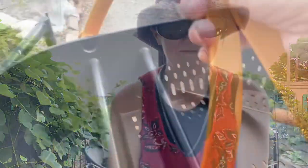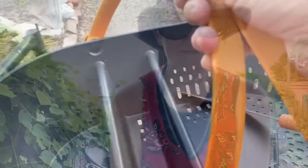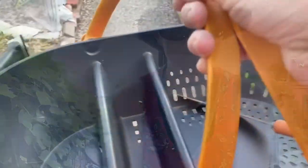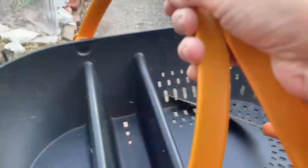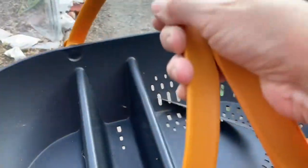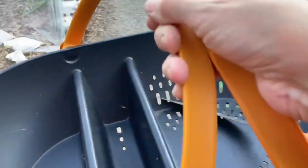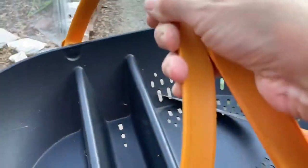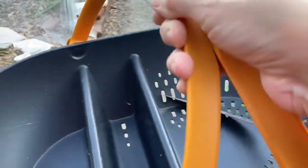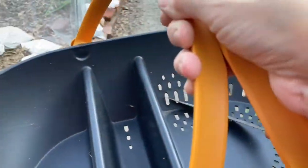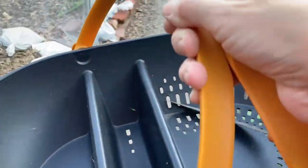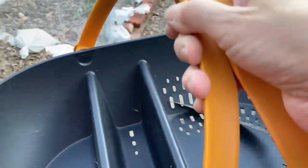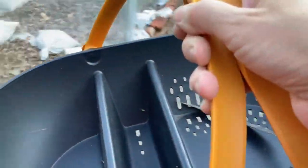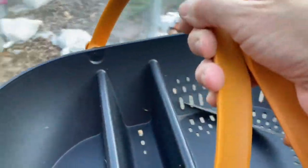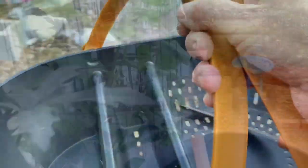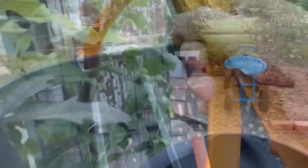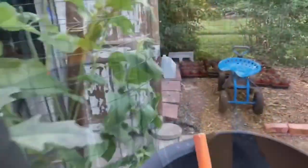biggish harvest.